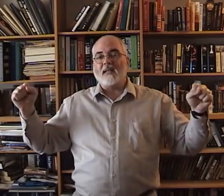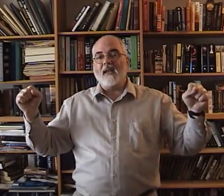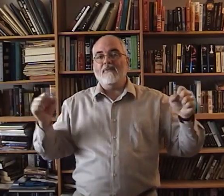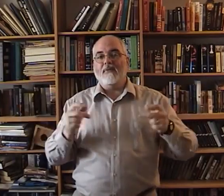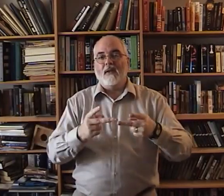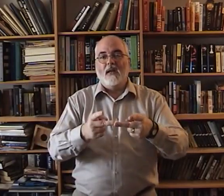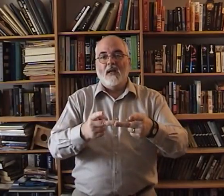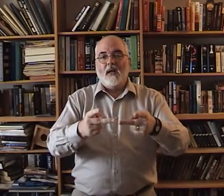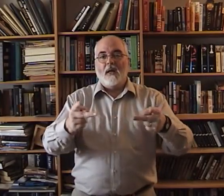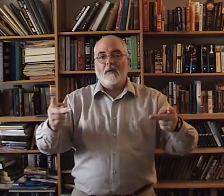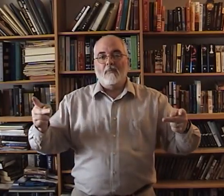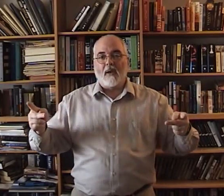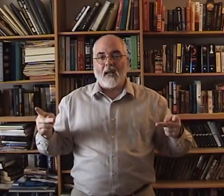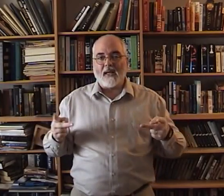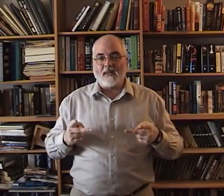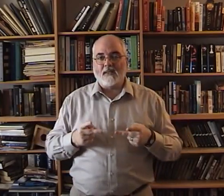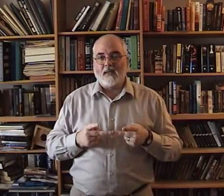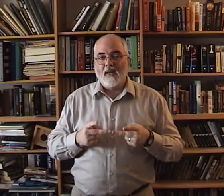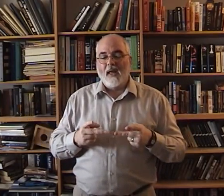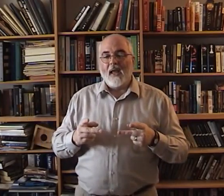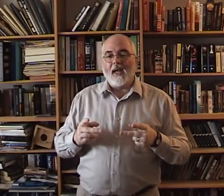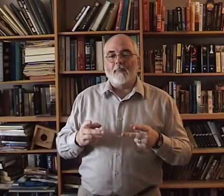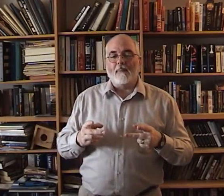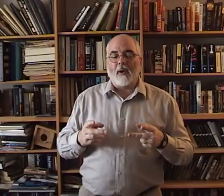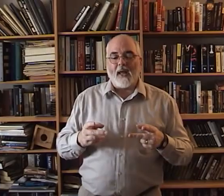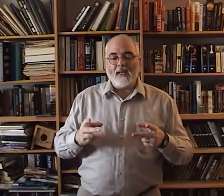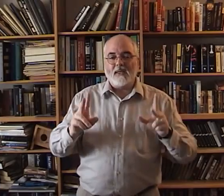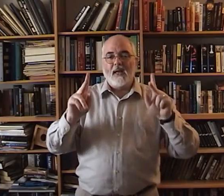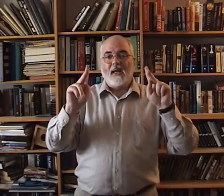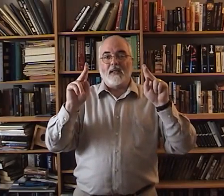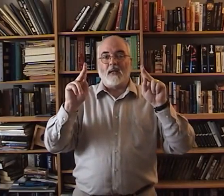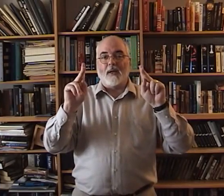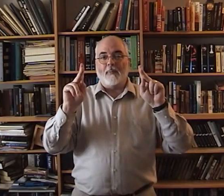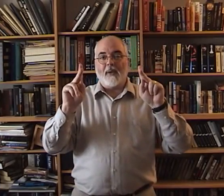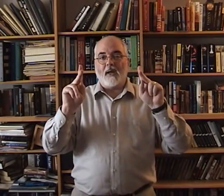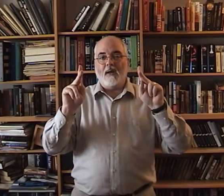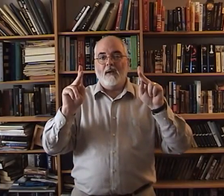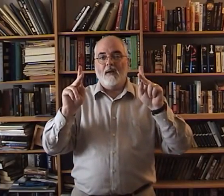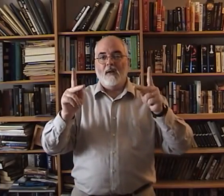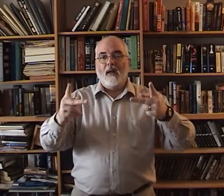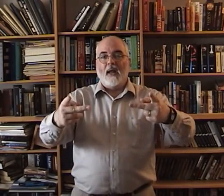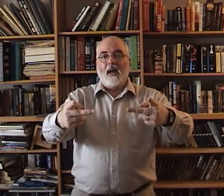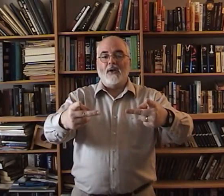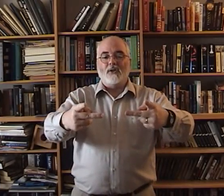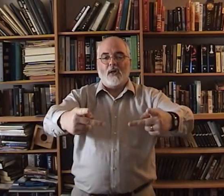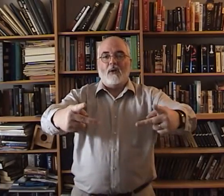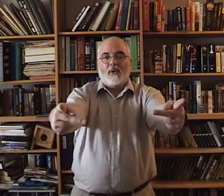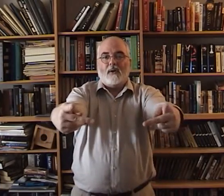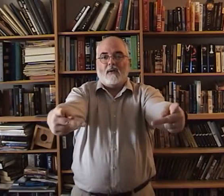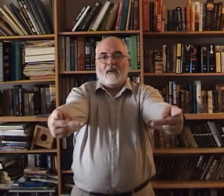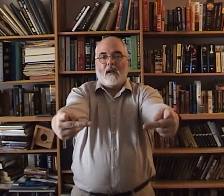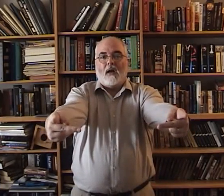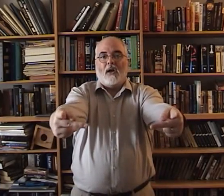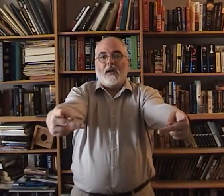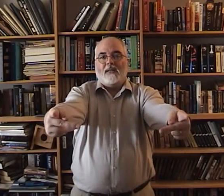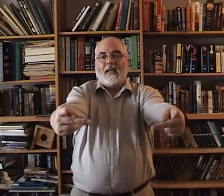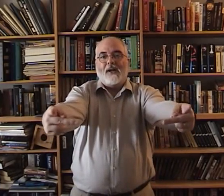Safe place. And a place is the letter P, and you start with your, I'm going to